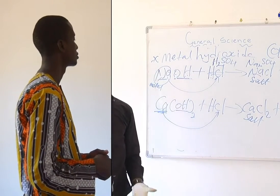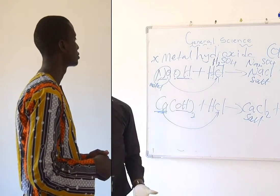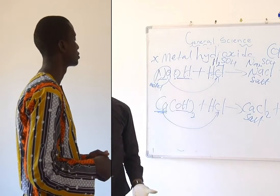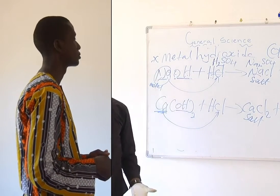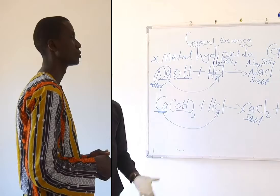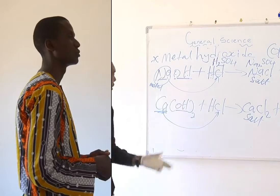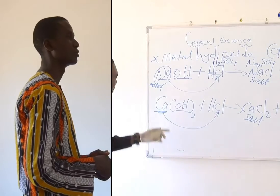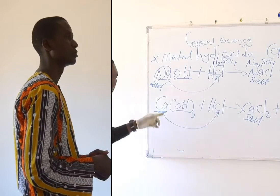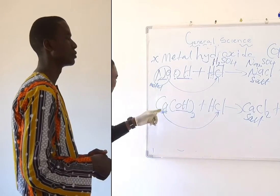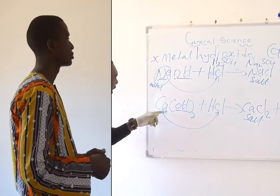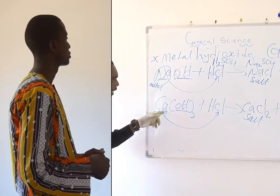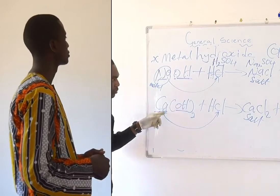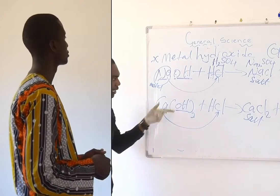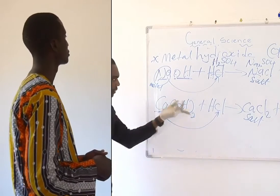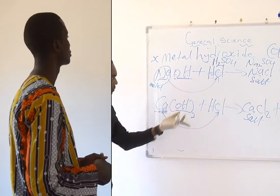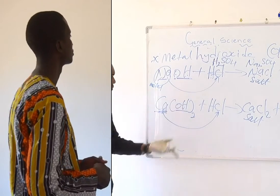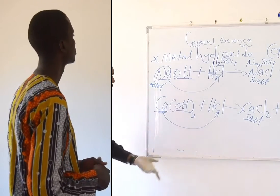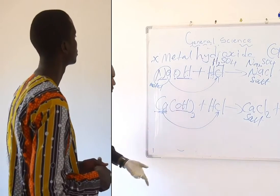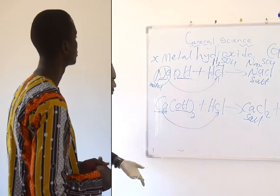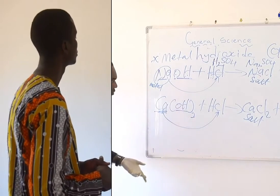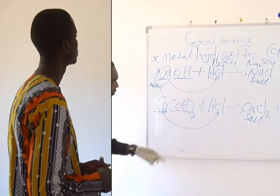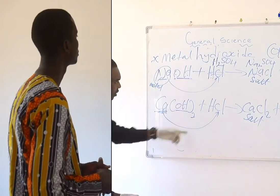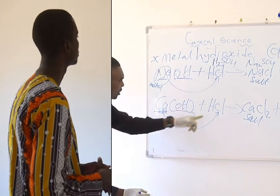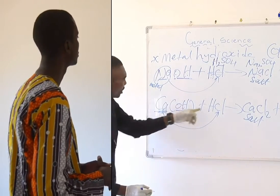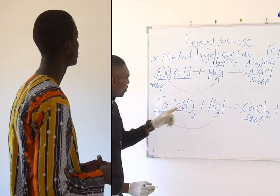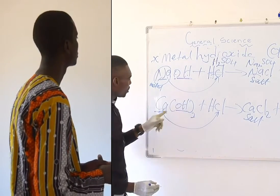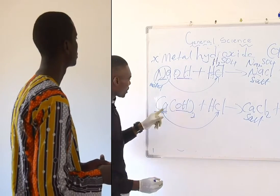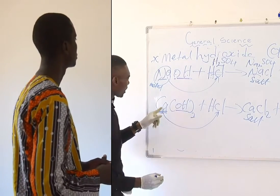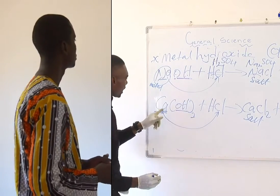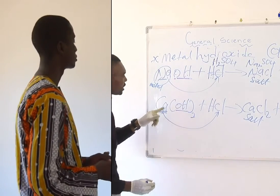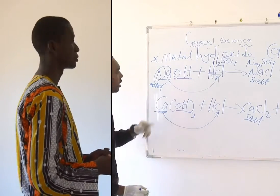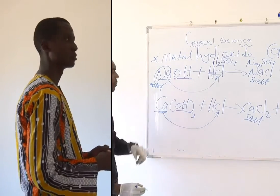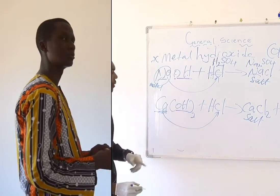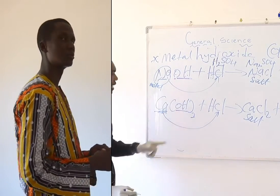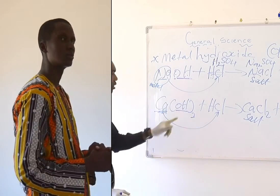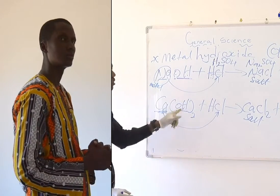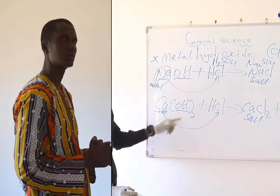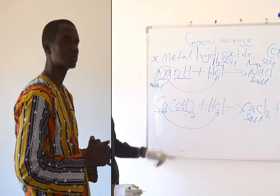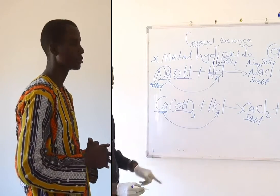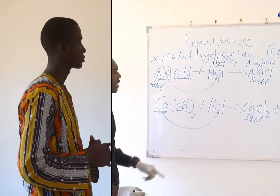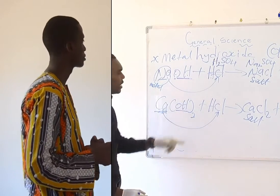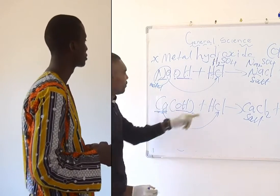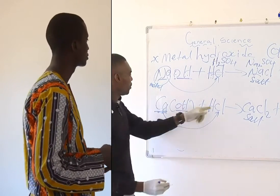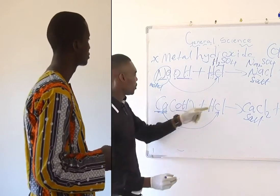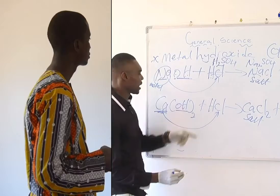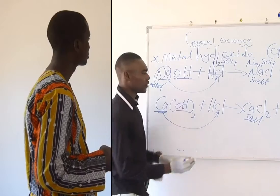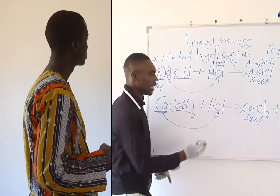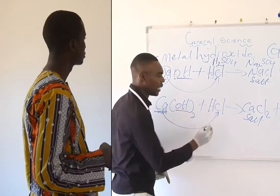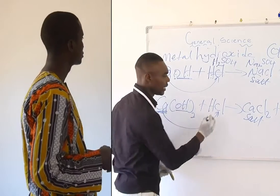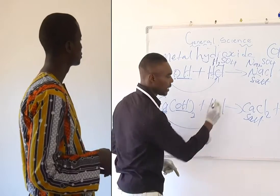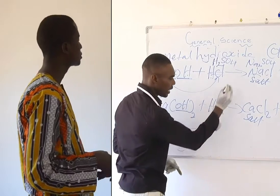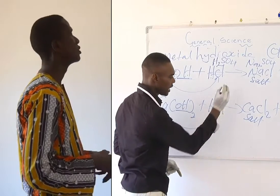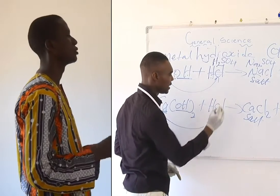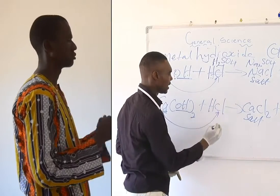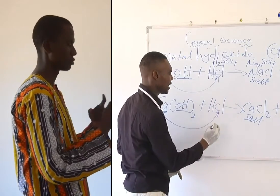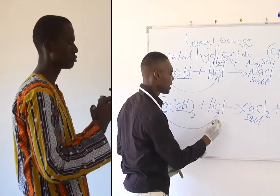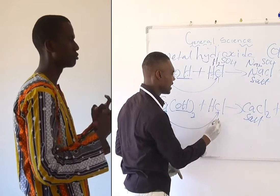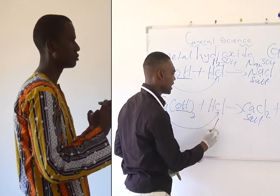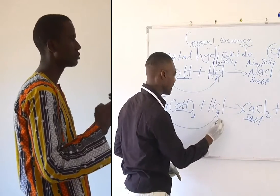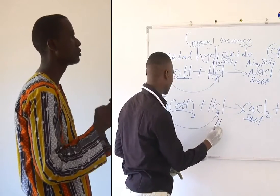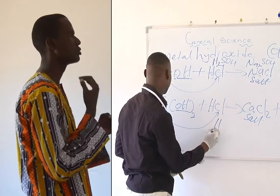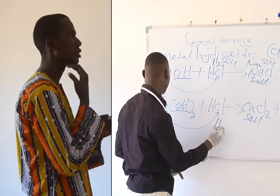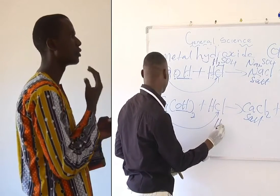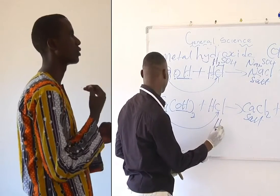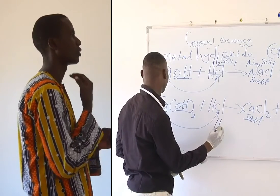that clear? Here as well, we use calcium hydroxide. If you use another acid, let's